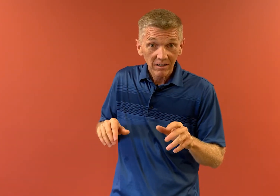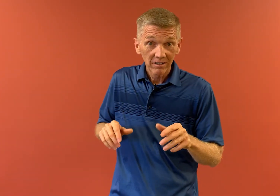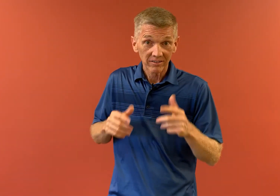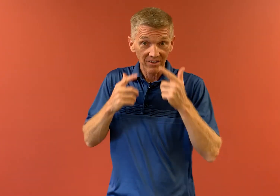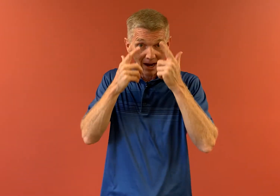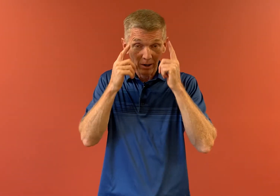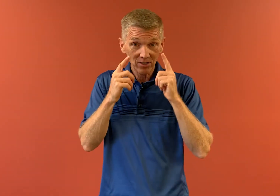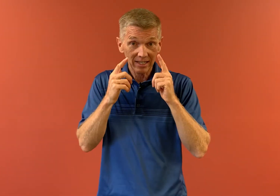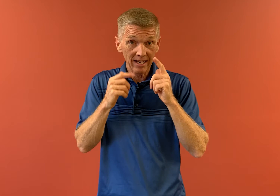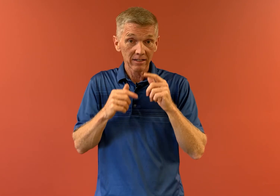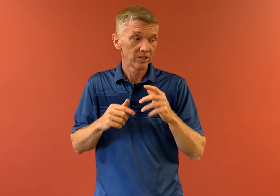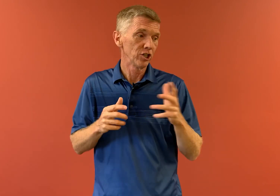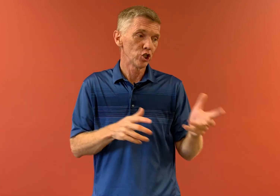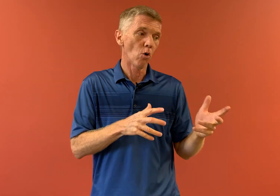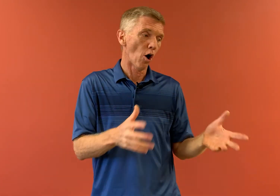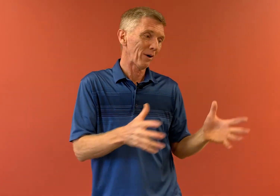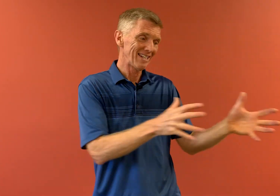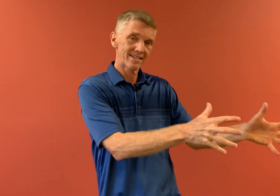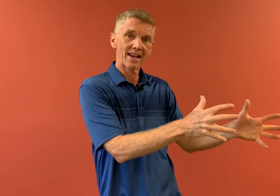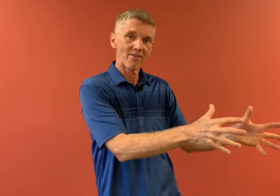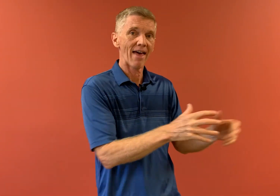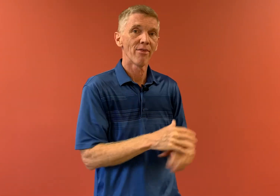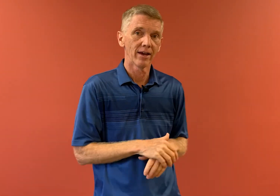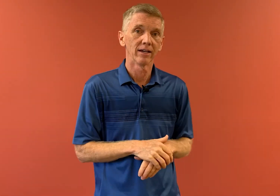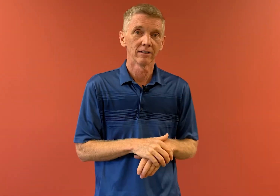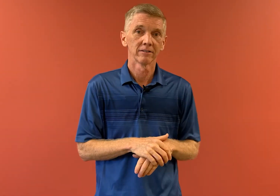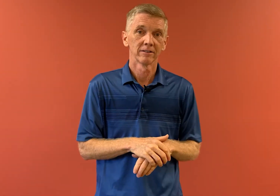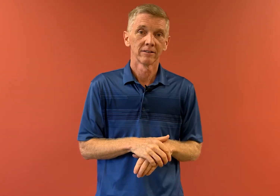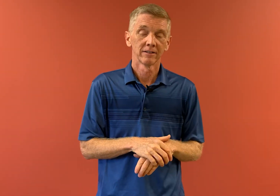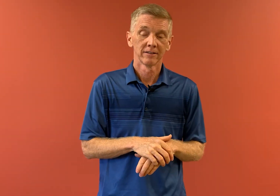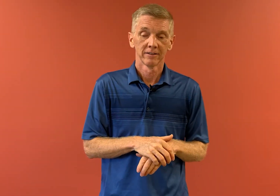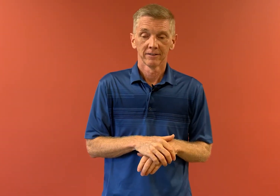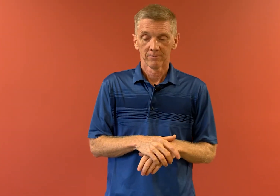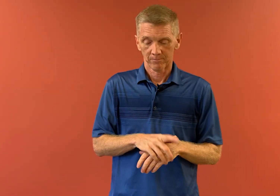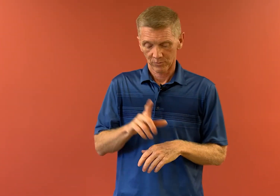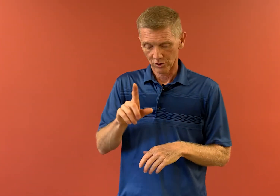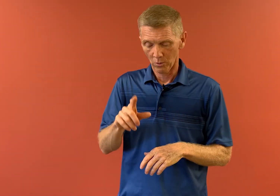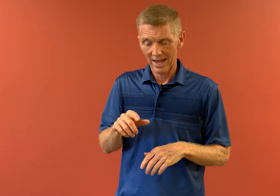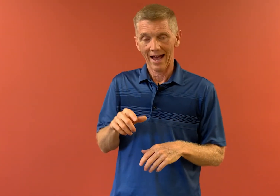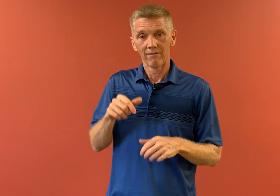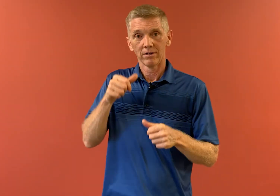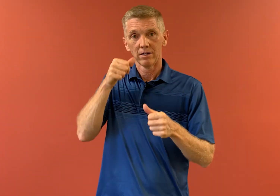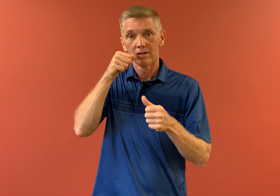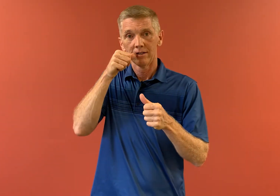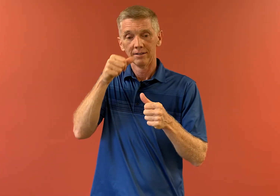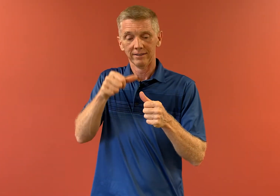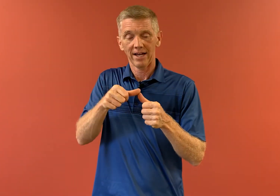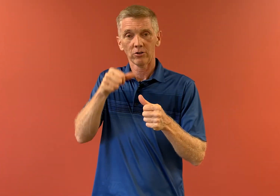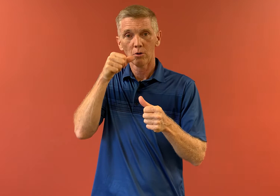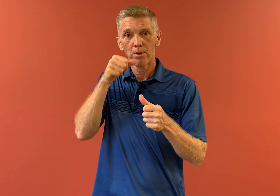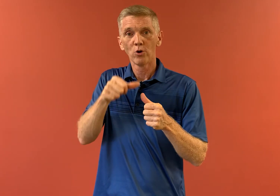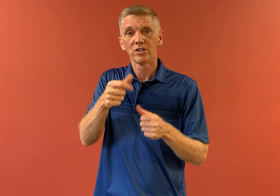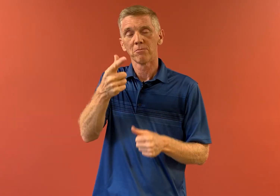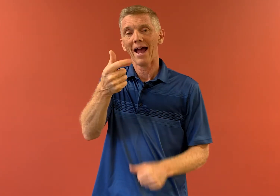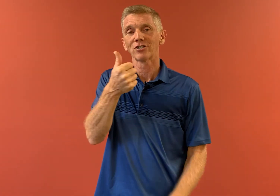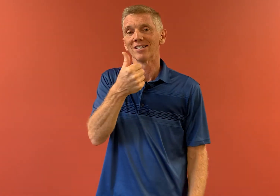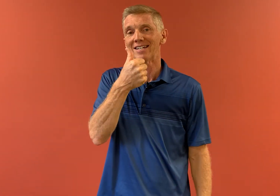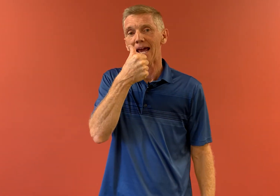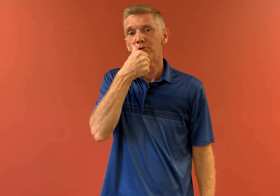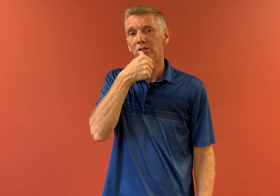See the eyebrows again? Did you already send that thing? So we have letter or postage. Imagine a stamp you're licking